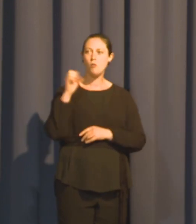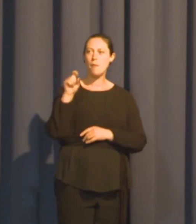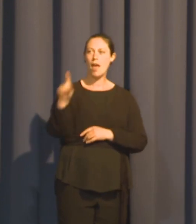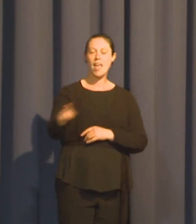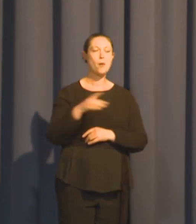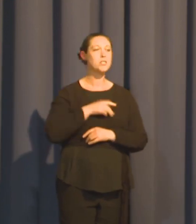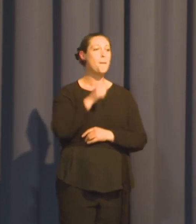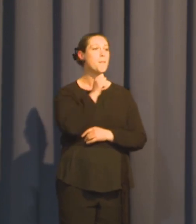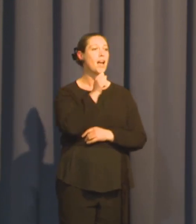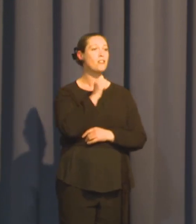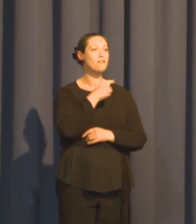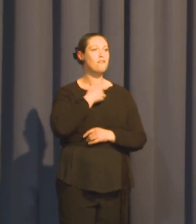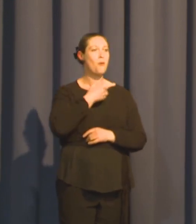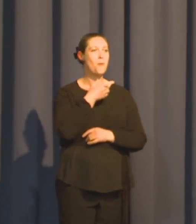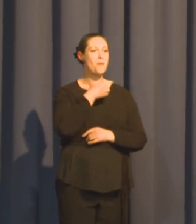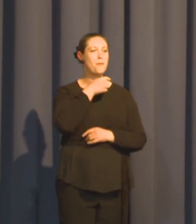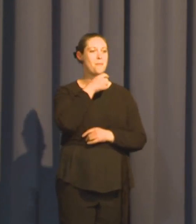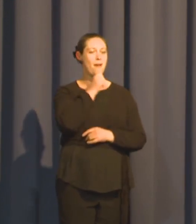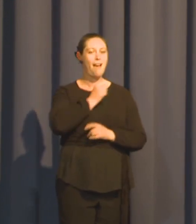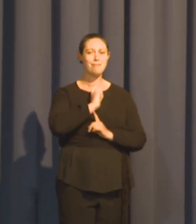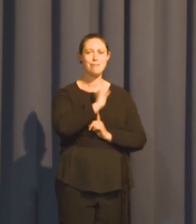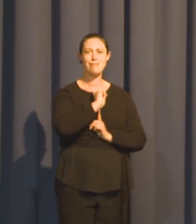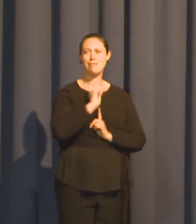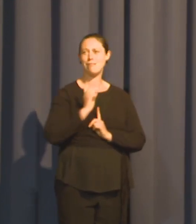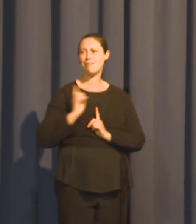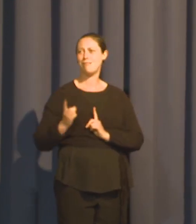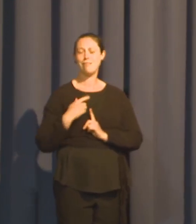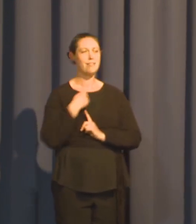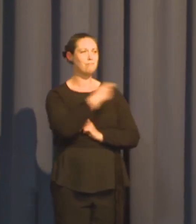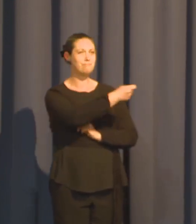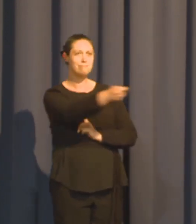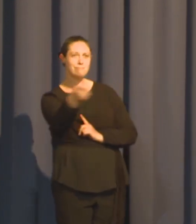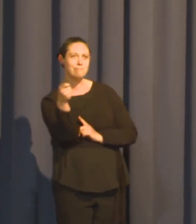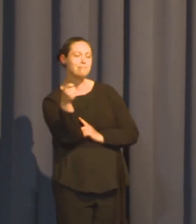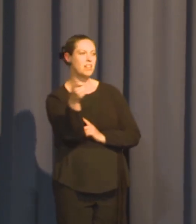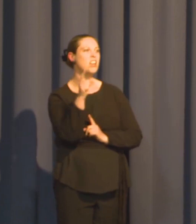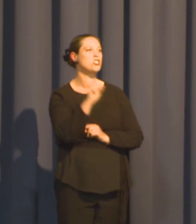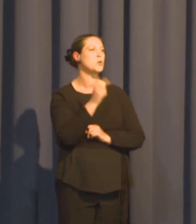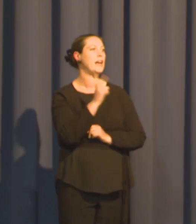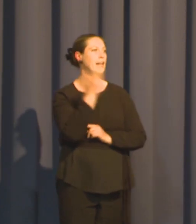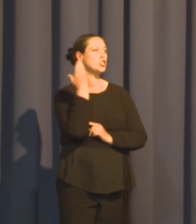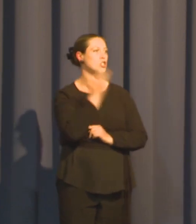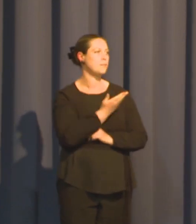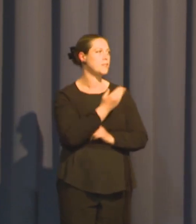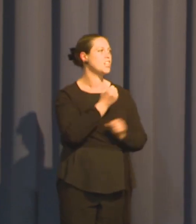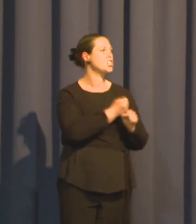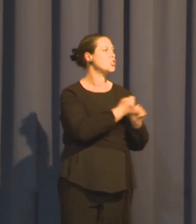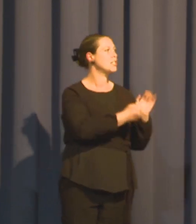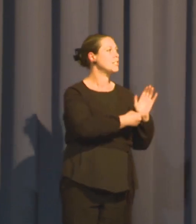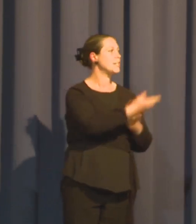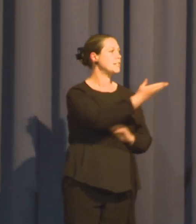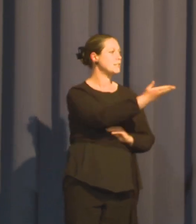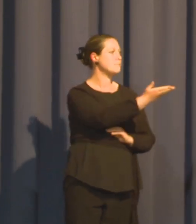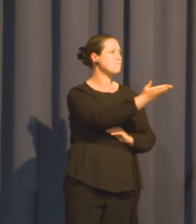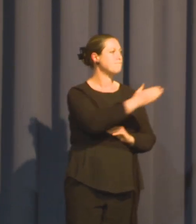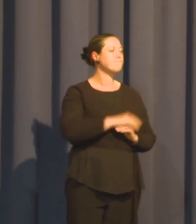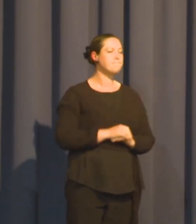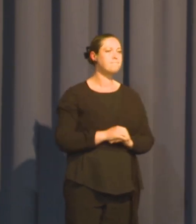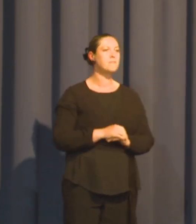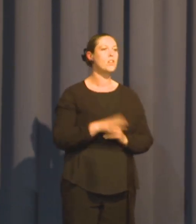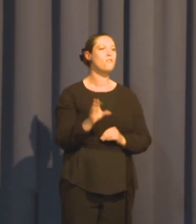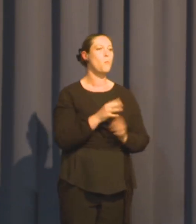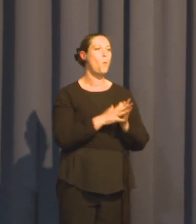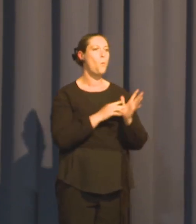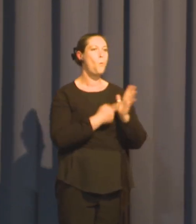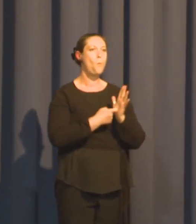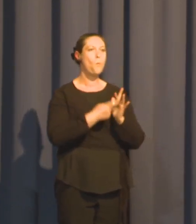microphone man, who ran around with the wireless mic, and he'll be doing that later on tonight. Geraldine Tate lives in Warrington. There's Geraldine down the front